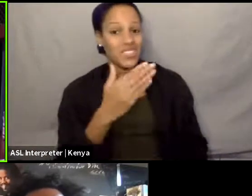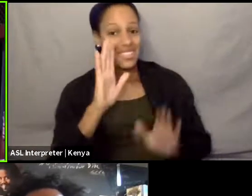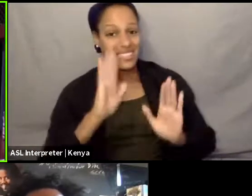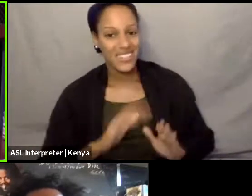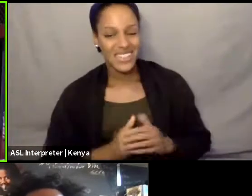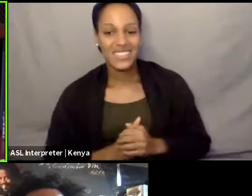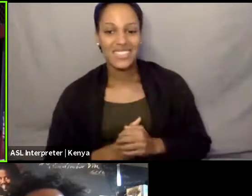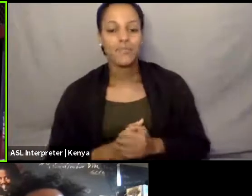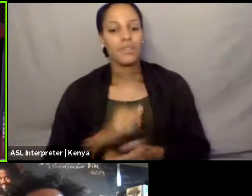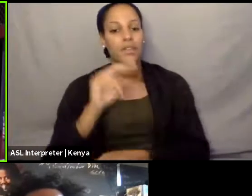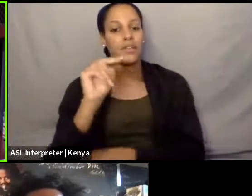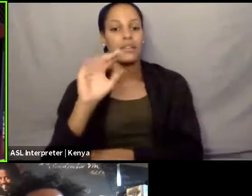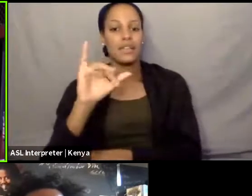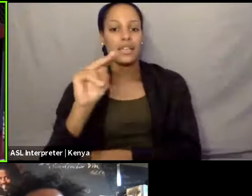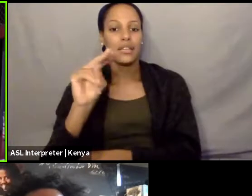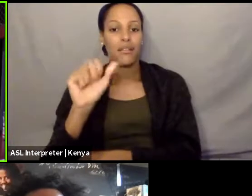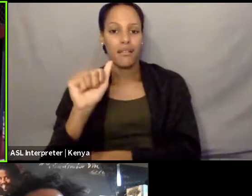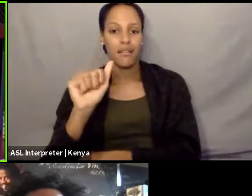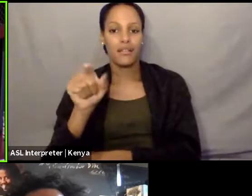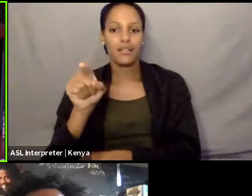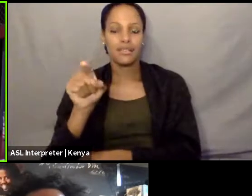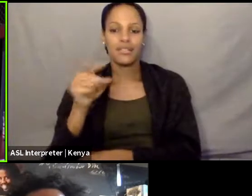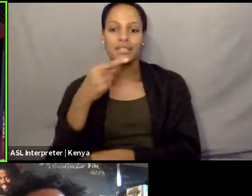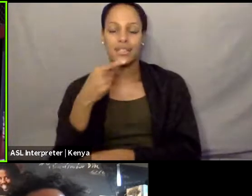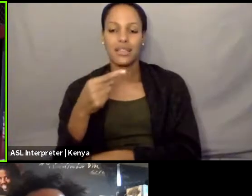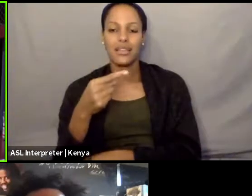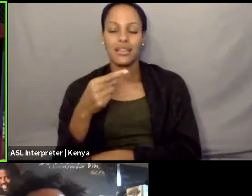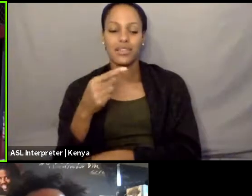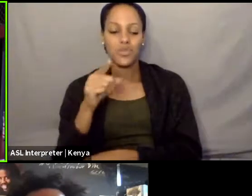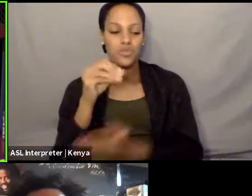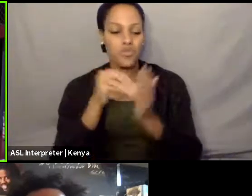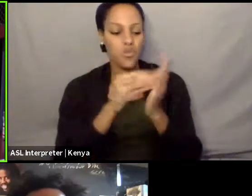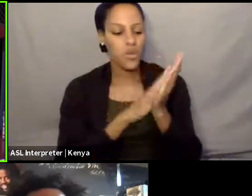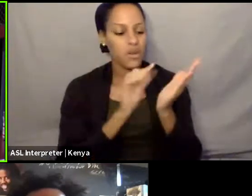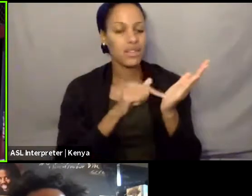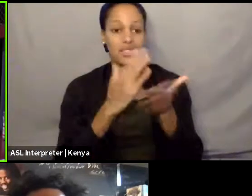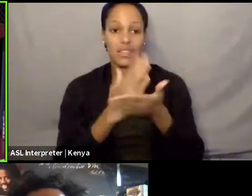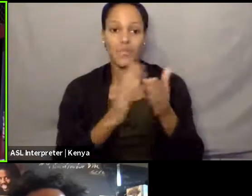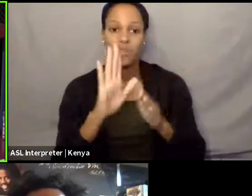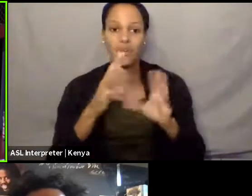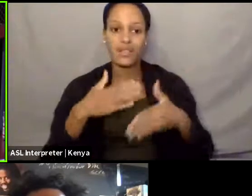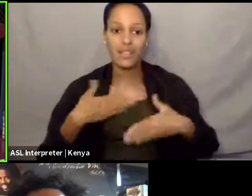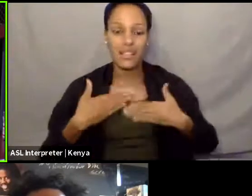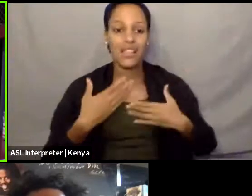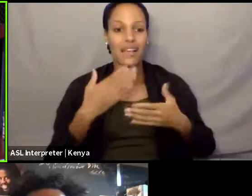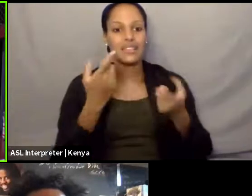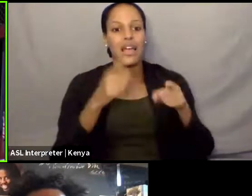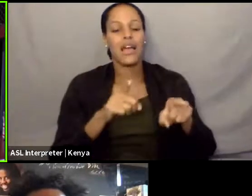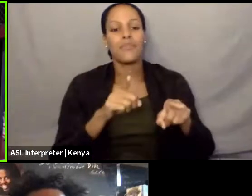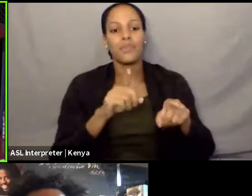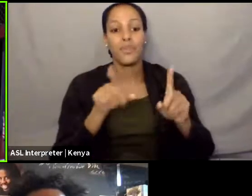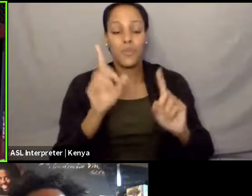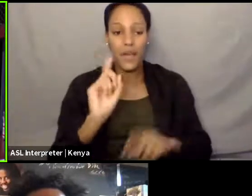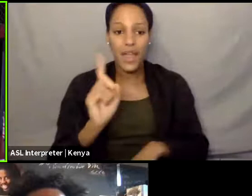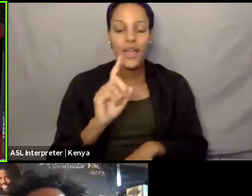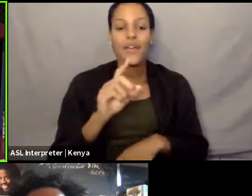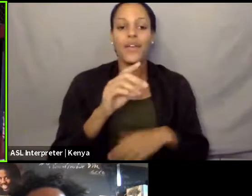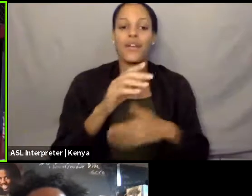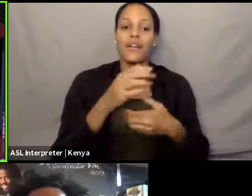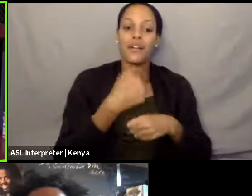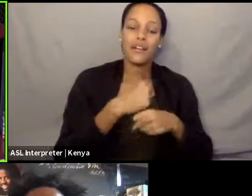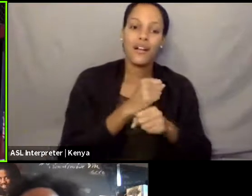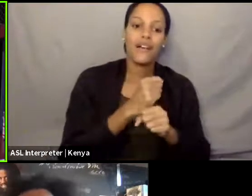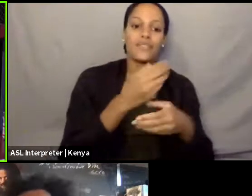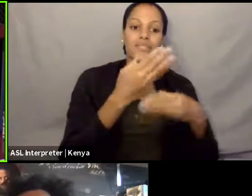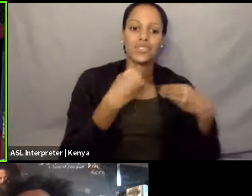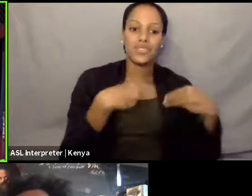Nina is saying, just as you noted that a lot of your delights take place in coffee shops, bakeries, and so forth, I was thinking